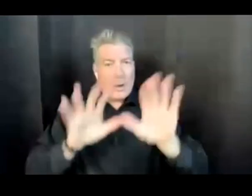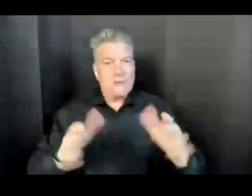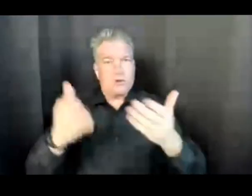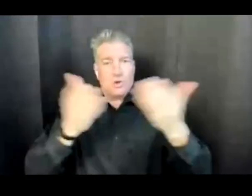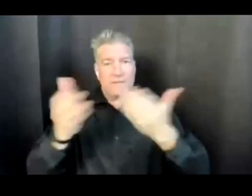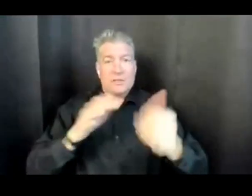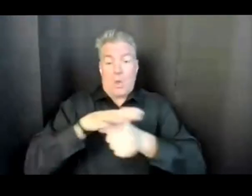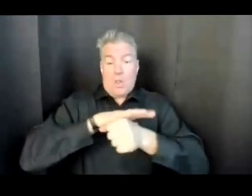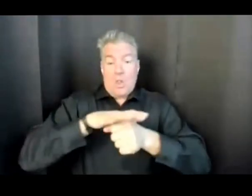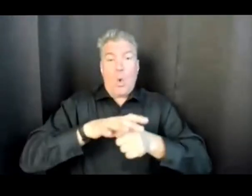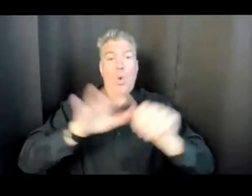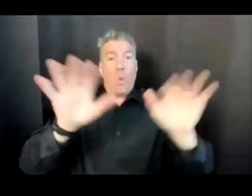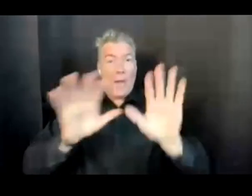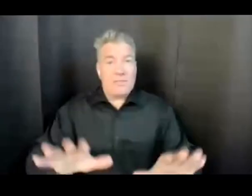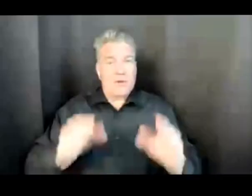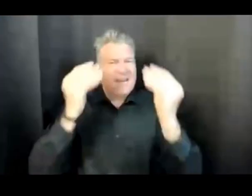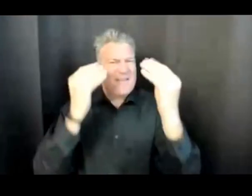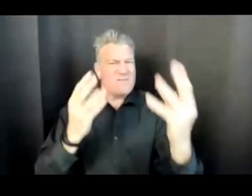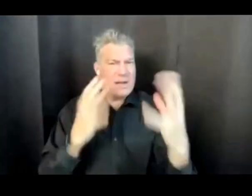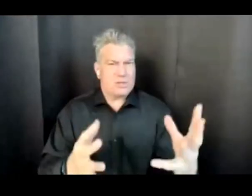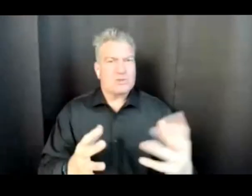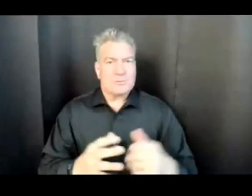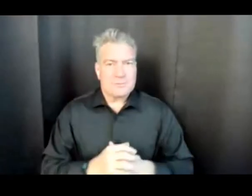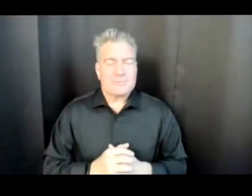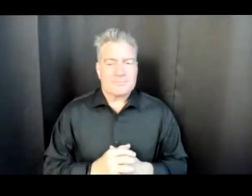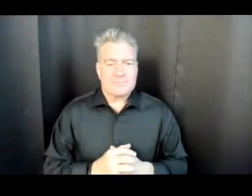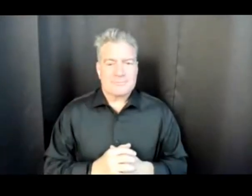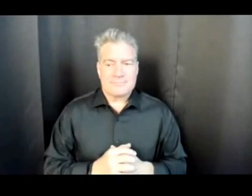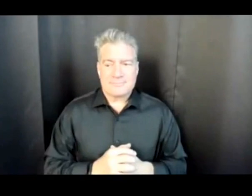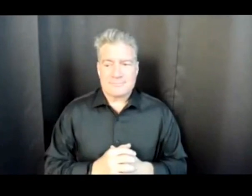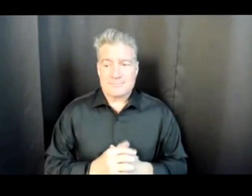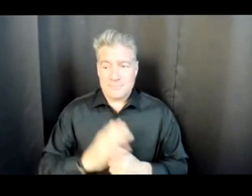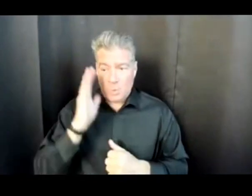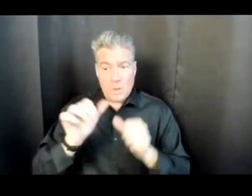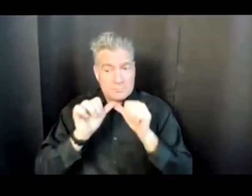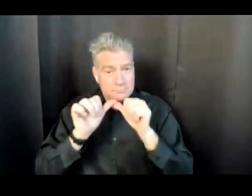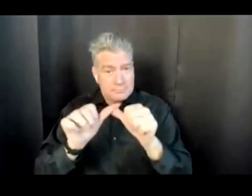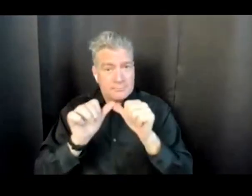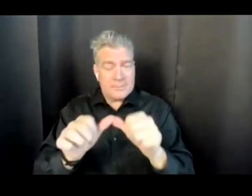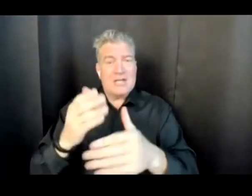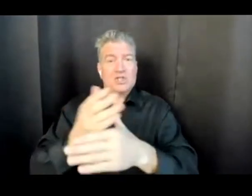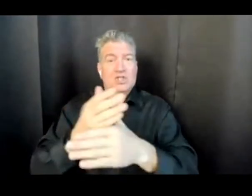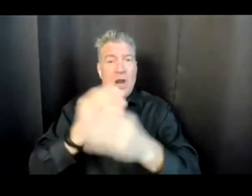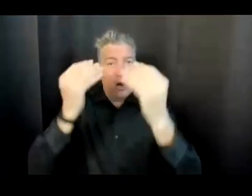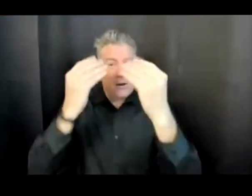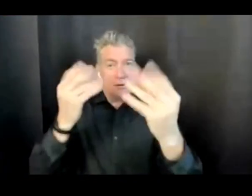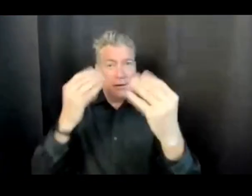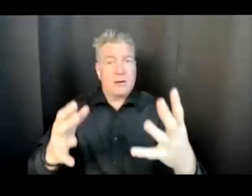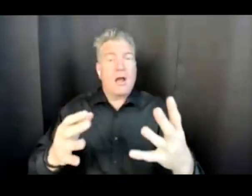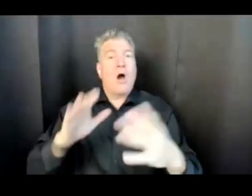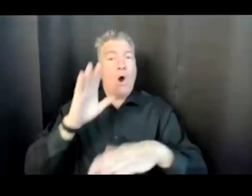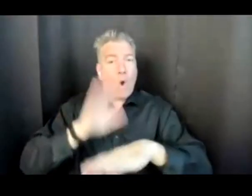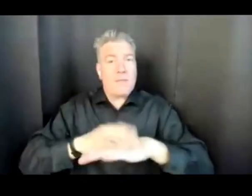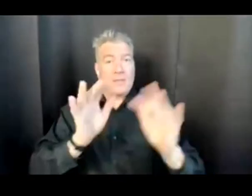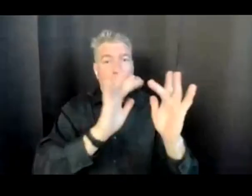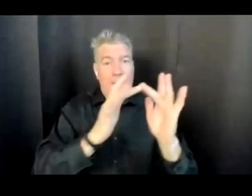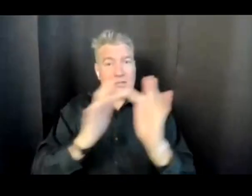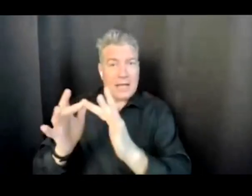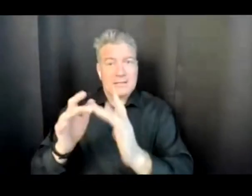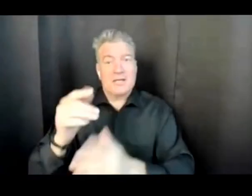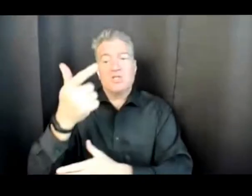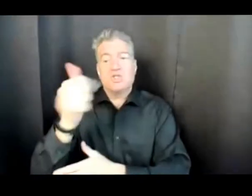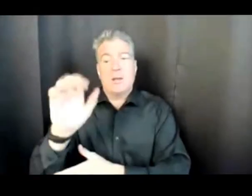news sources for the most updated information. We'll continue to share updates on our website, that's